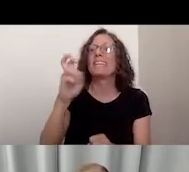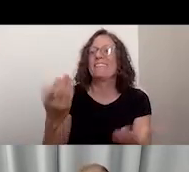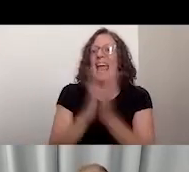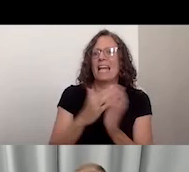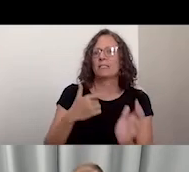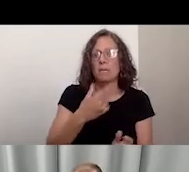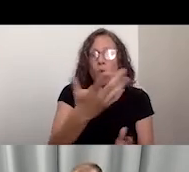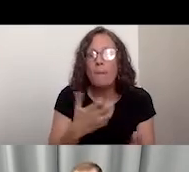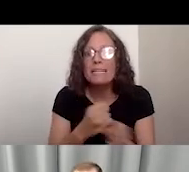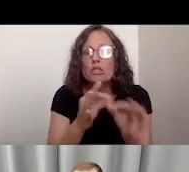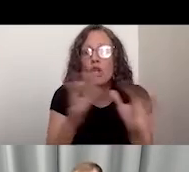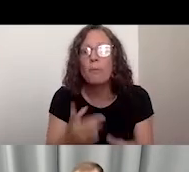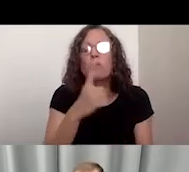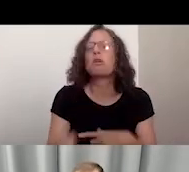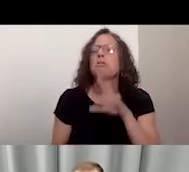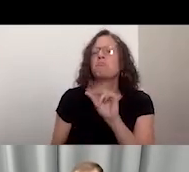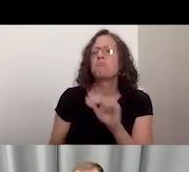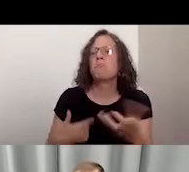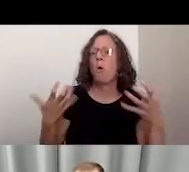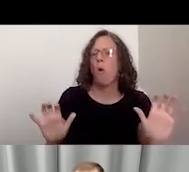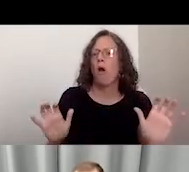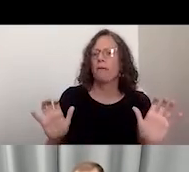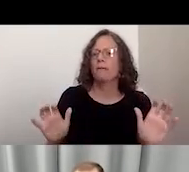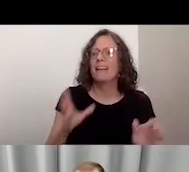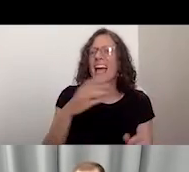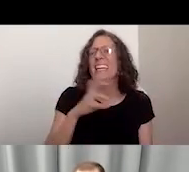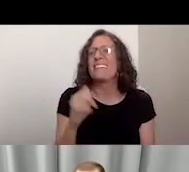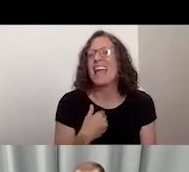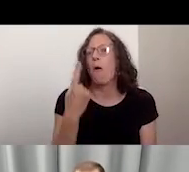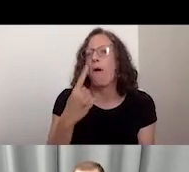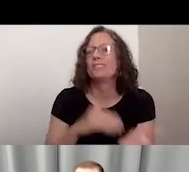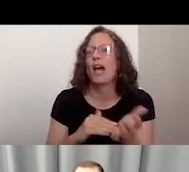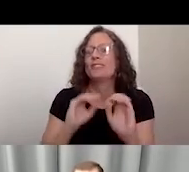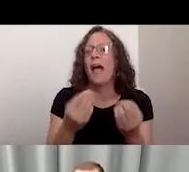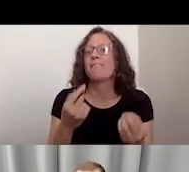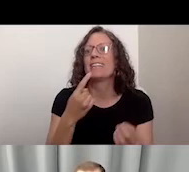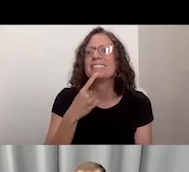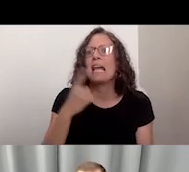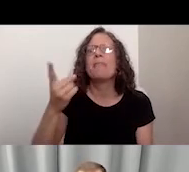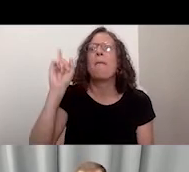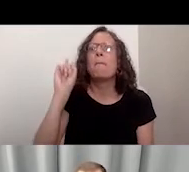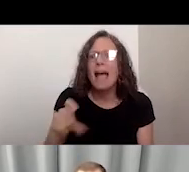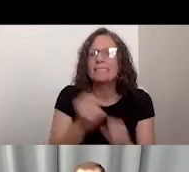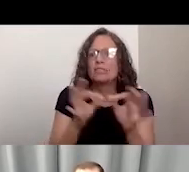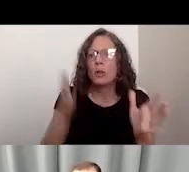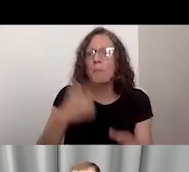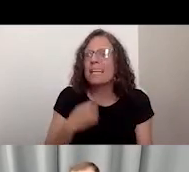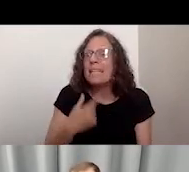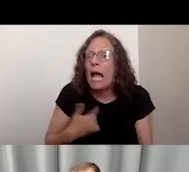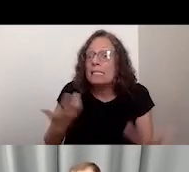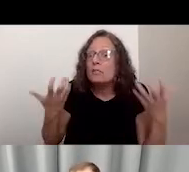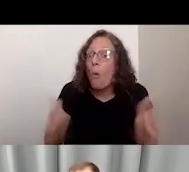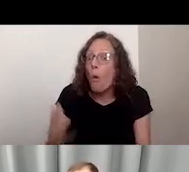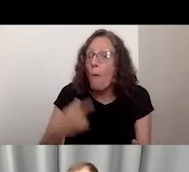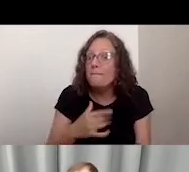used to be. Sometimes a doctor's office will ask me themselves, Shall we provide you an interpreter? And if it's something